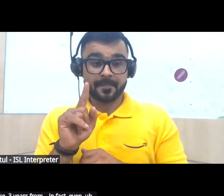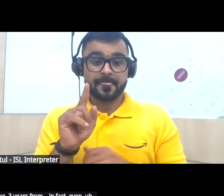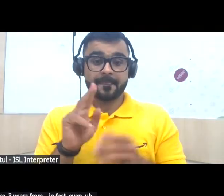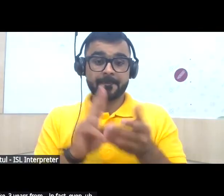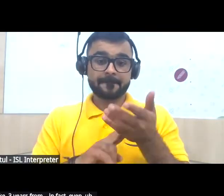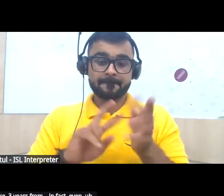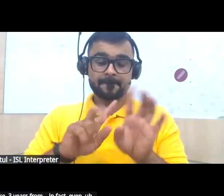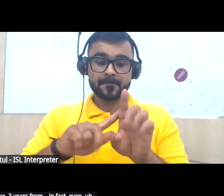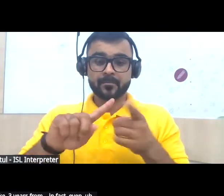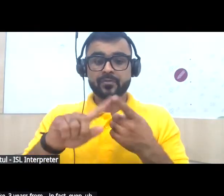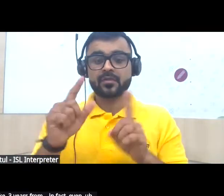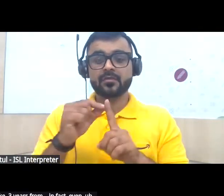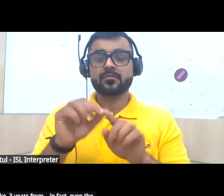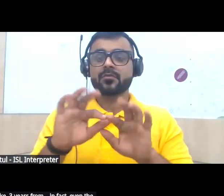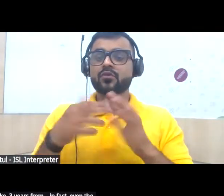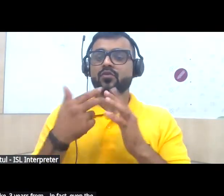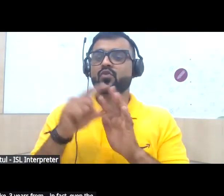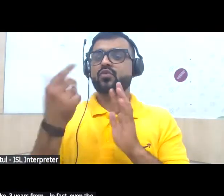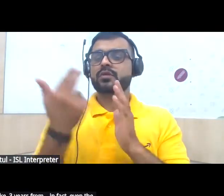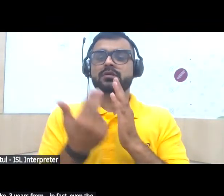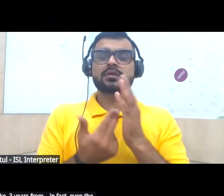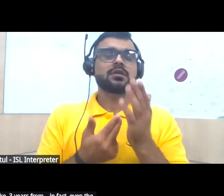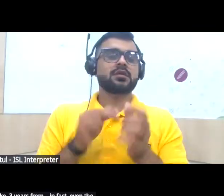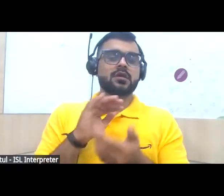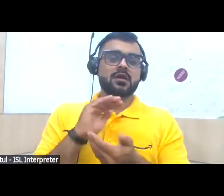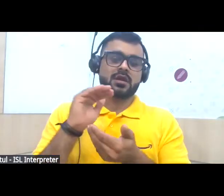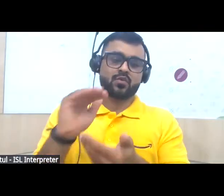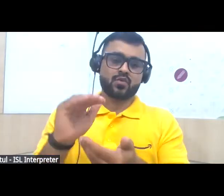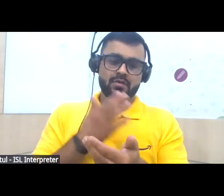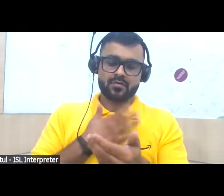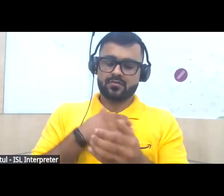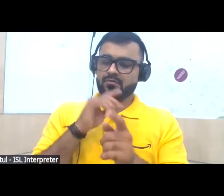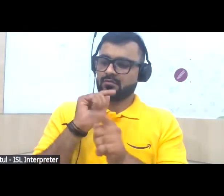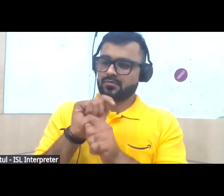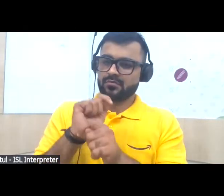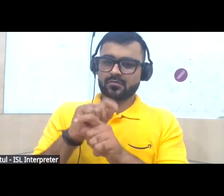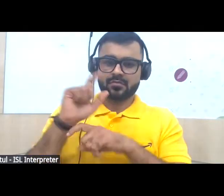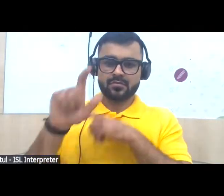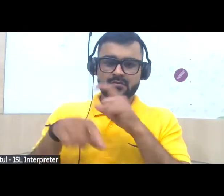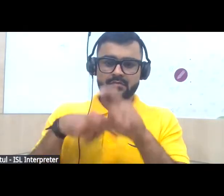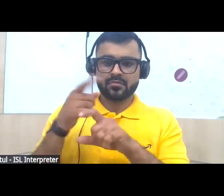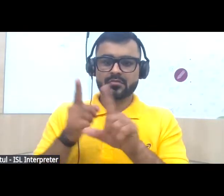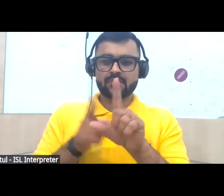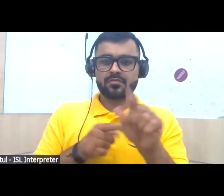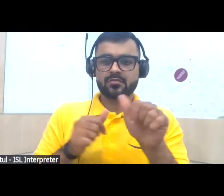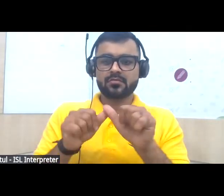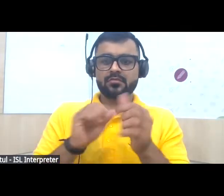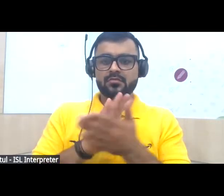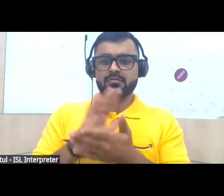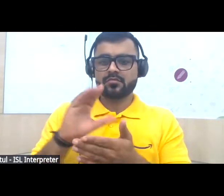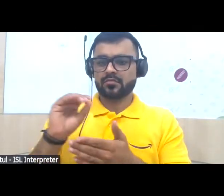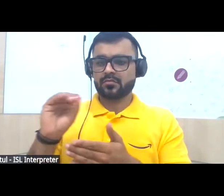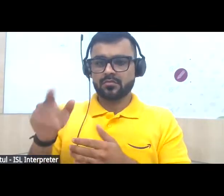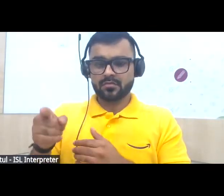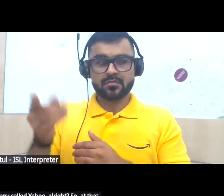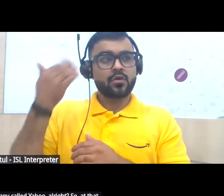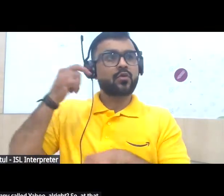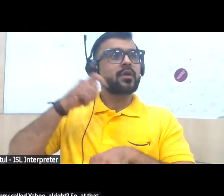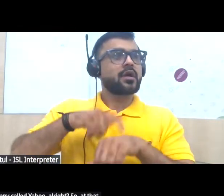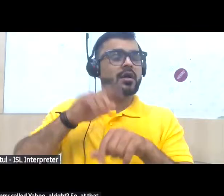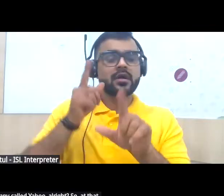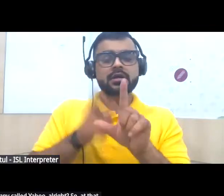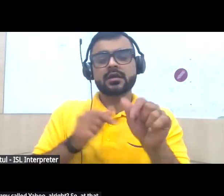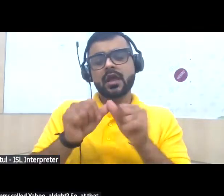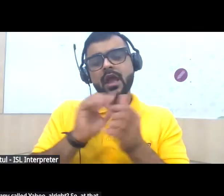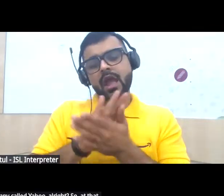NCPEDP Mphasis Universal Design Award, at the time I was working for a company called Yahoo, right? So at that time, in fact, Yahoo has